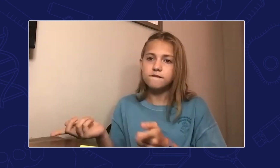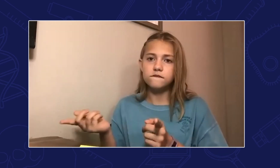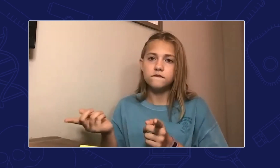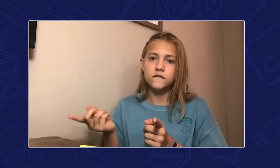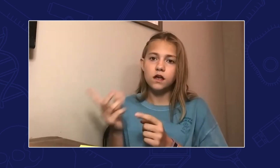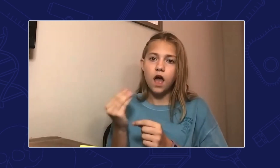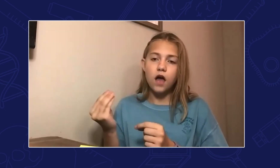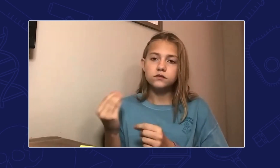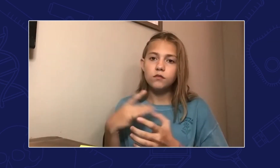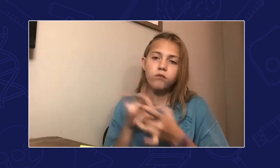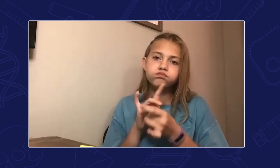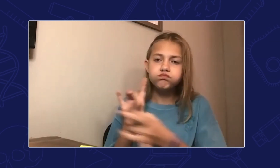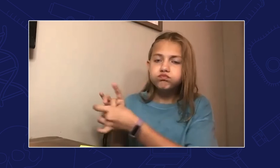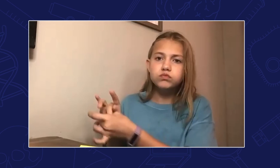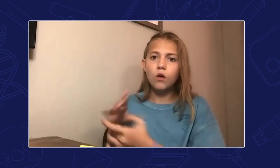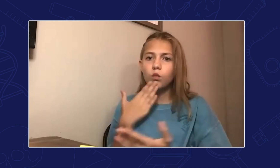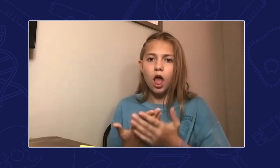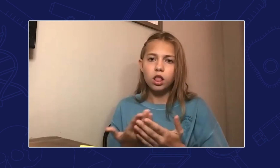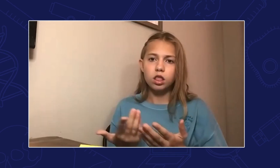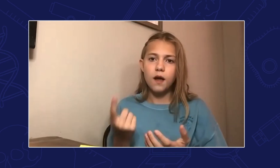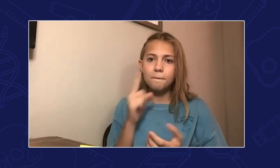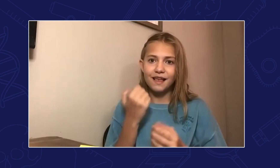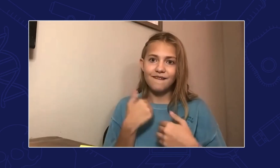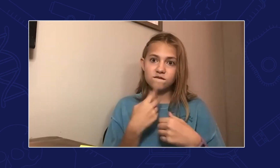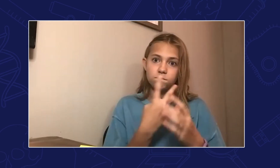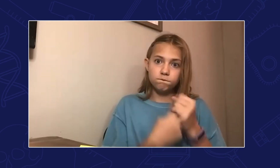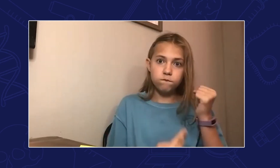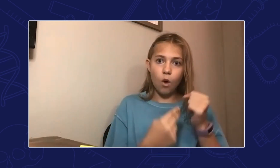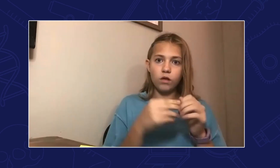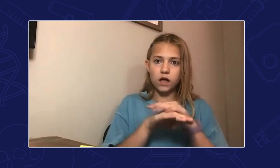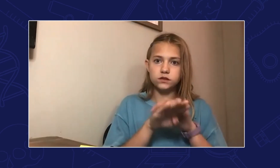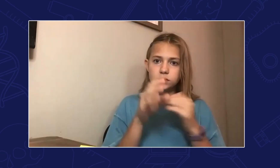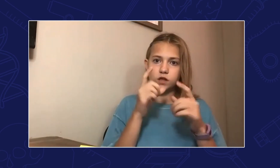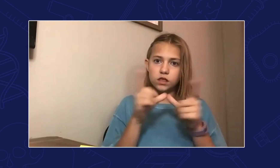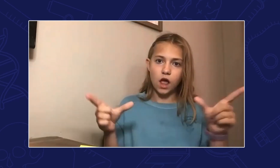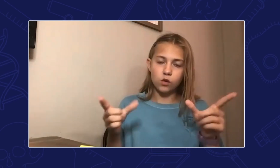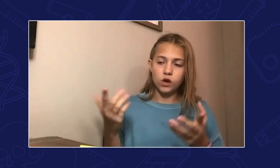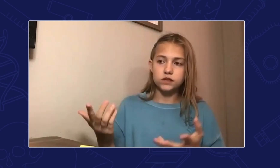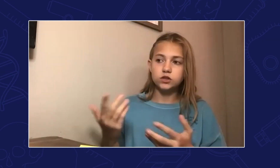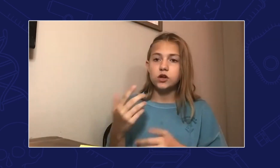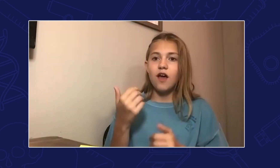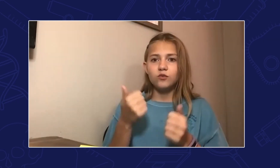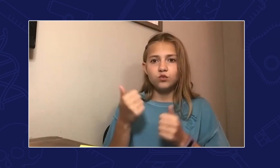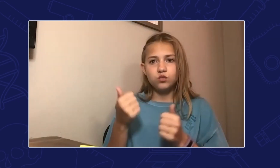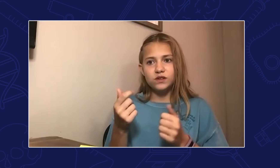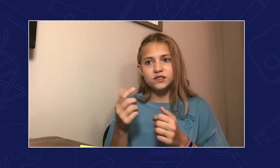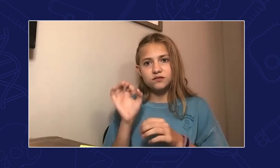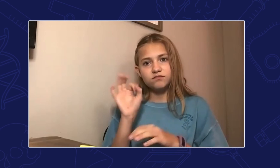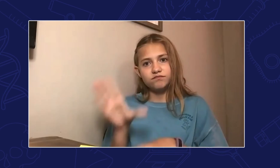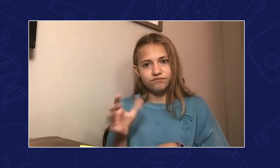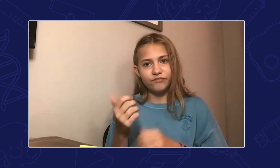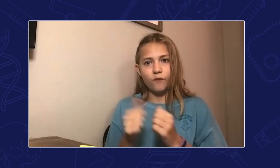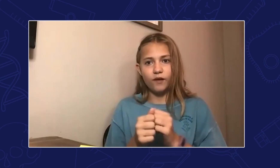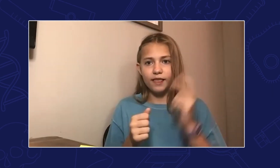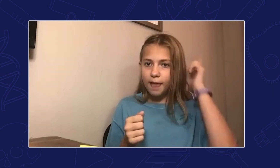program, too. I connected both of them well because I had access to both languages, which is easier with the CI